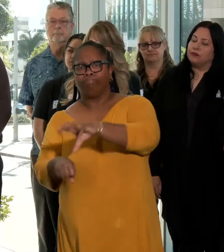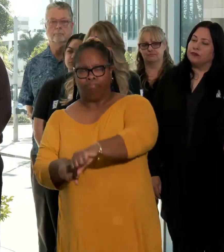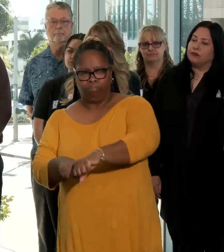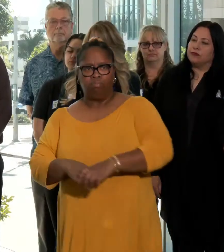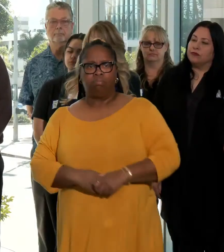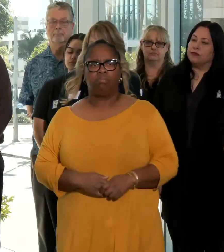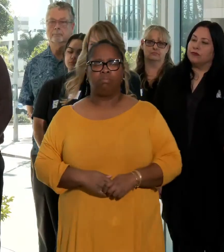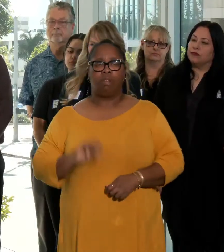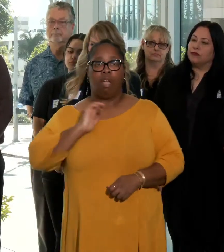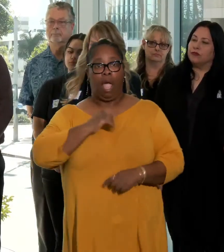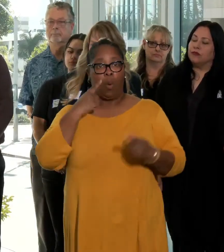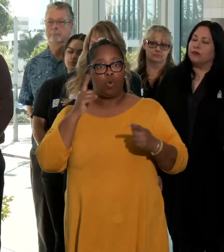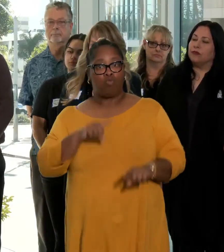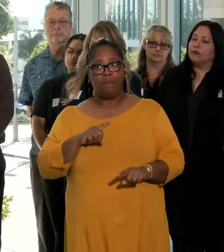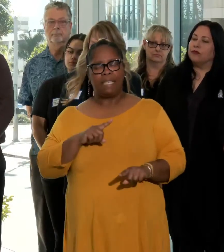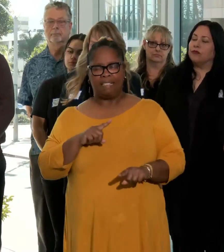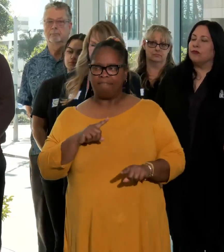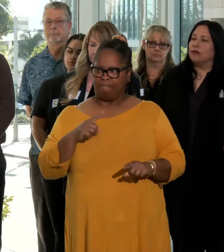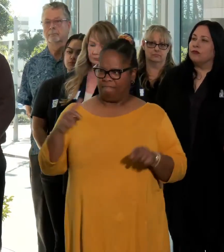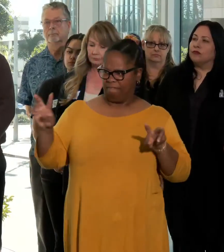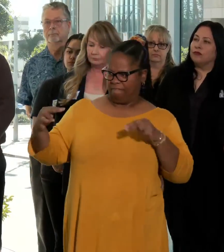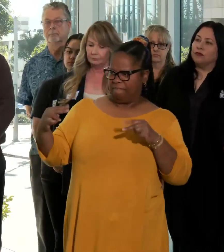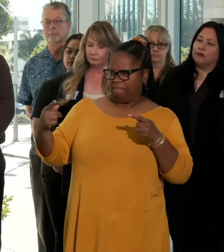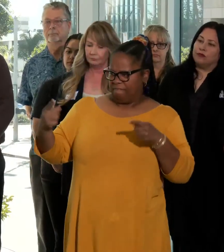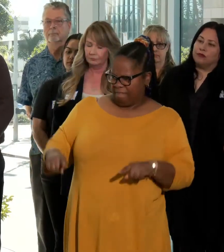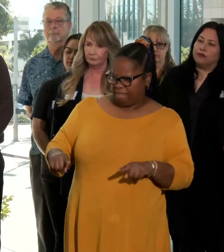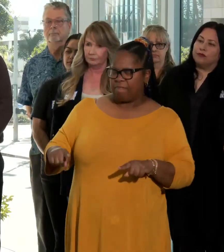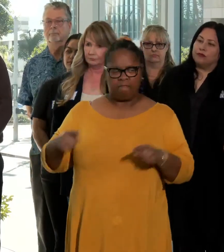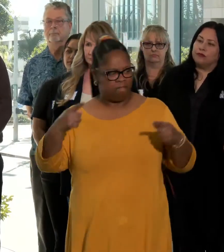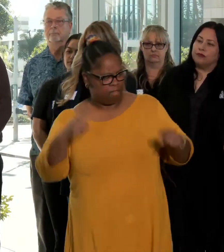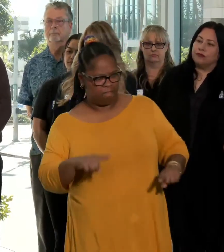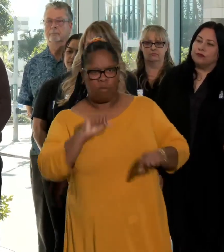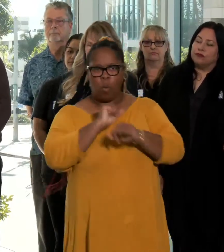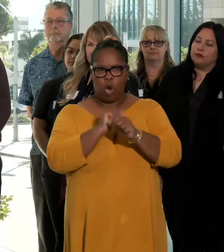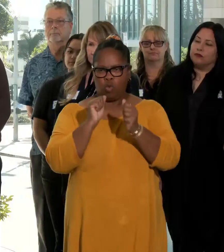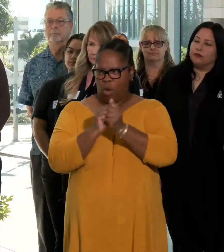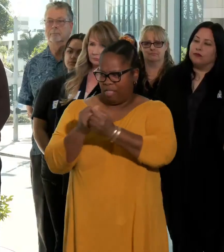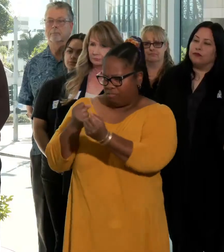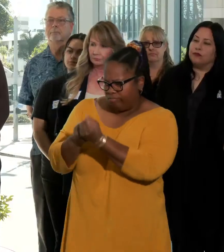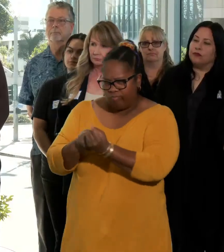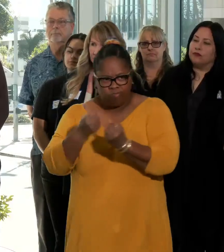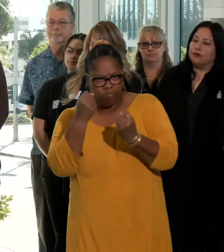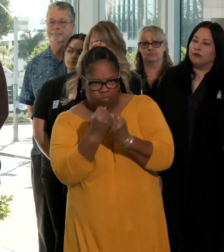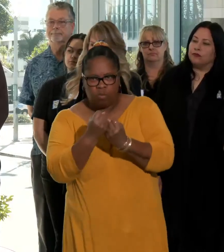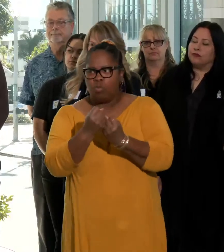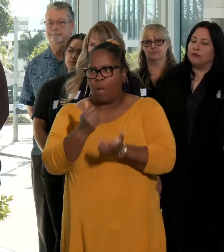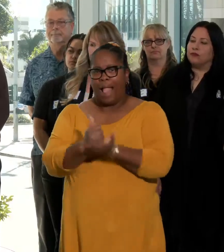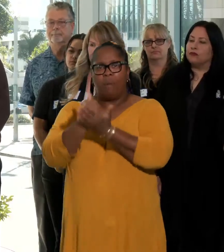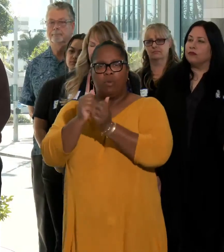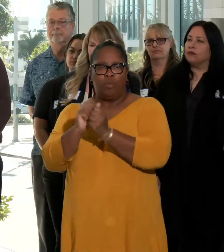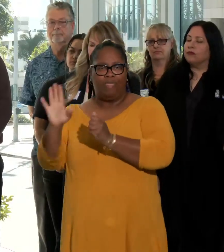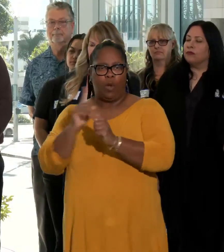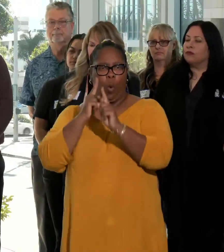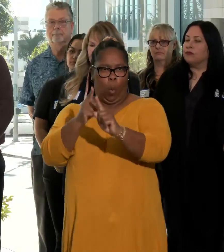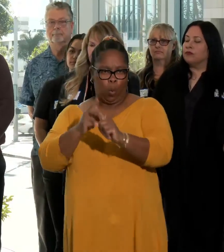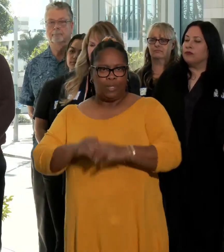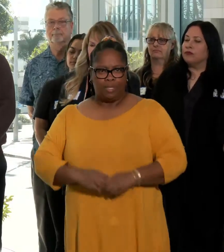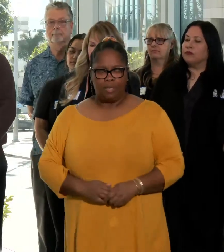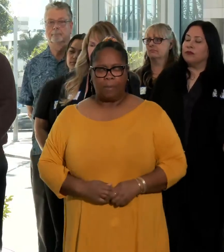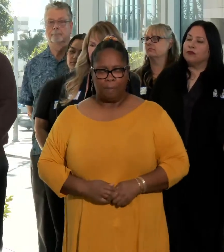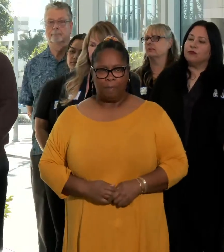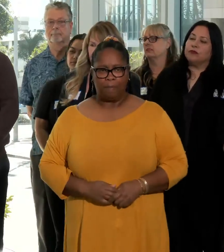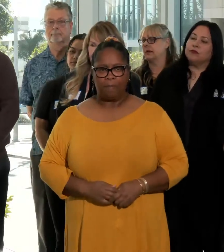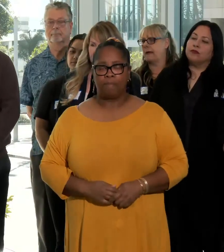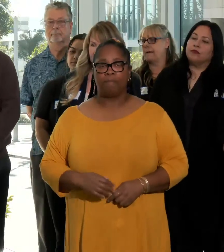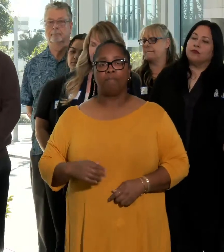this agreement, it was the understanding that both organizations would work together to assist the other in fulfilling their primary goals at the time.